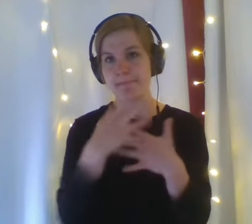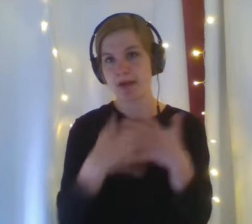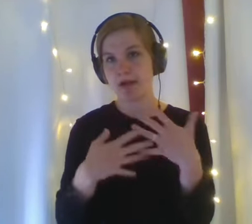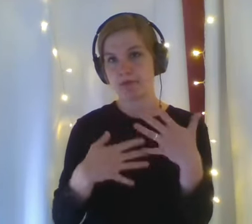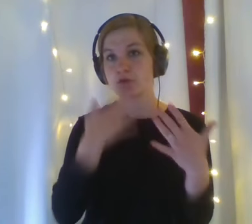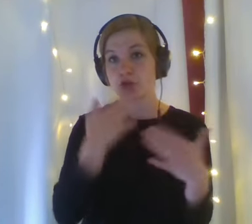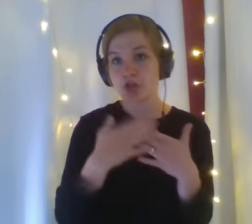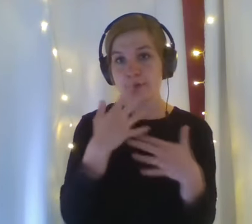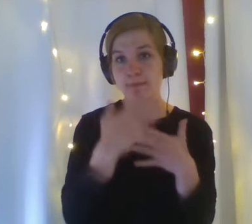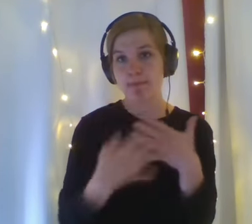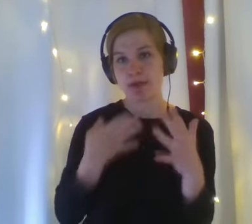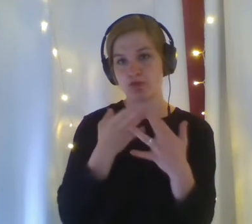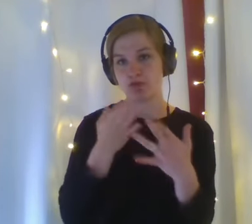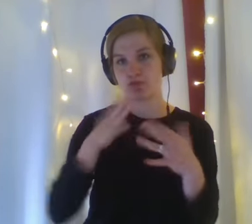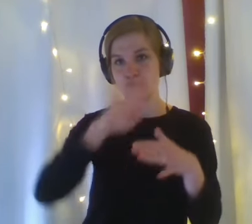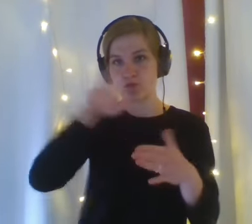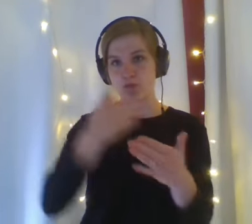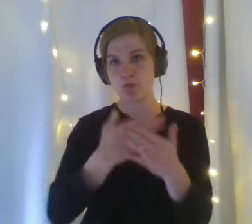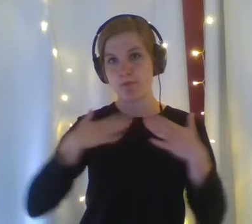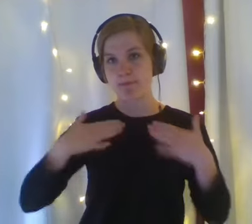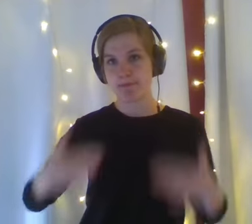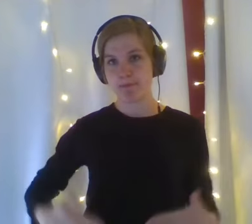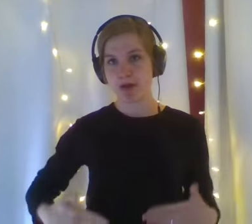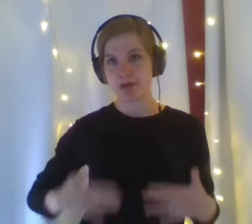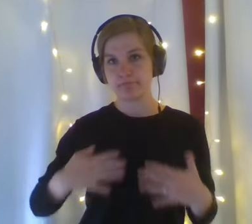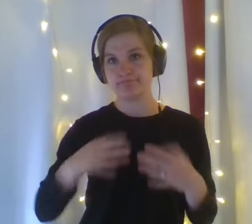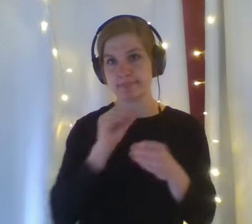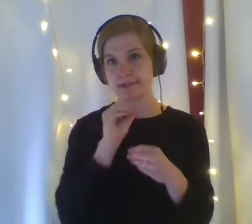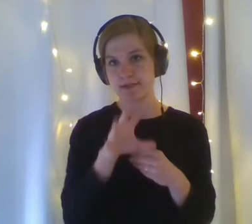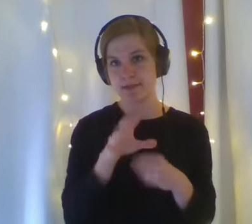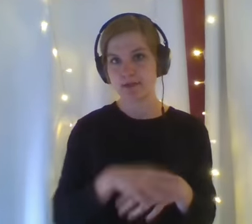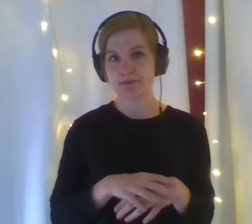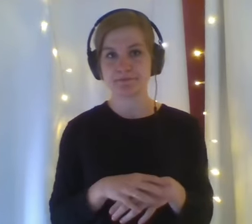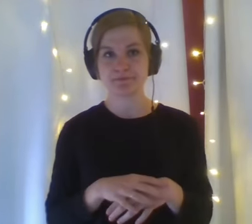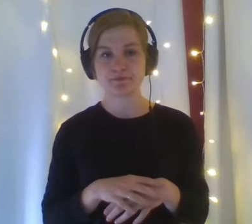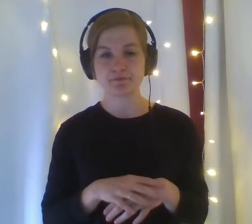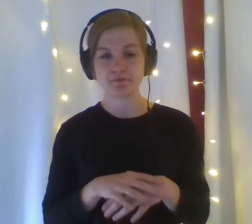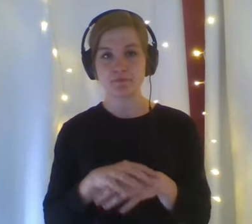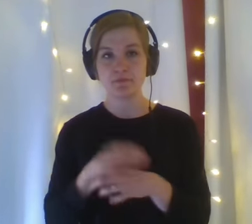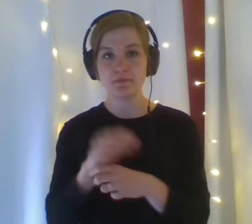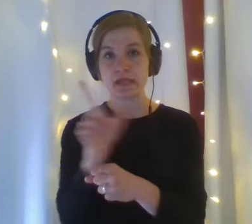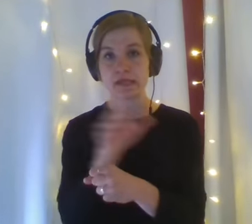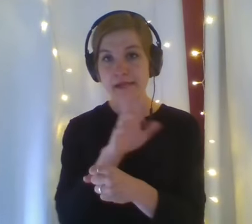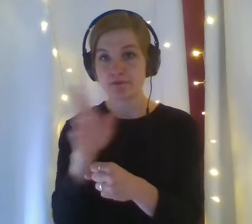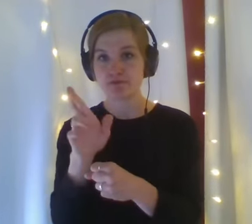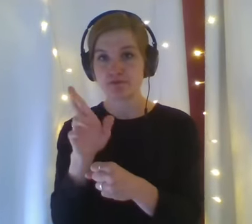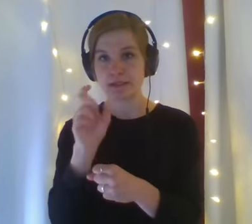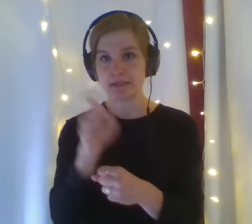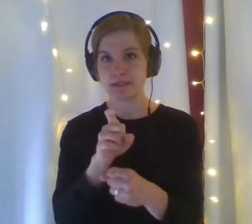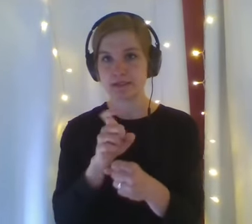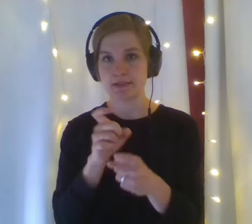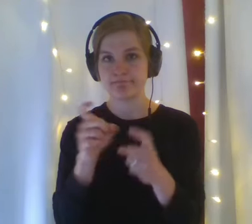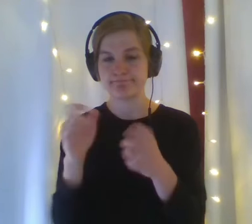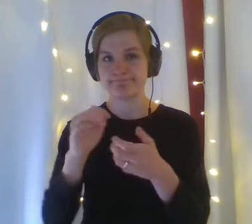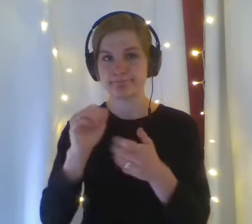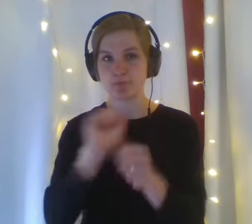and surrounded by cardiac muscle, have to be coordinated. If they did their own thing, we wouldn't be around very long to worry about. There's a